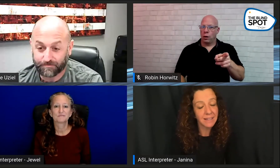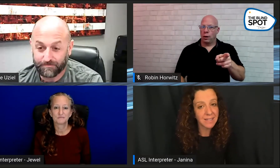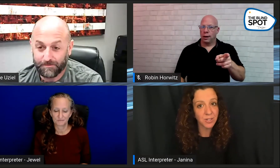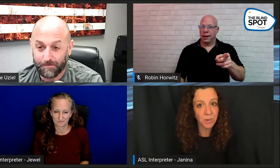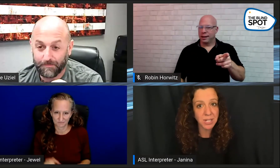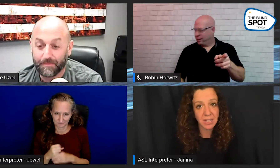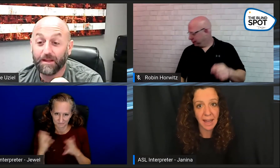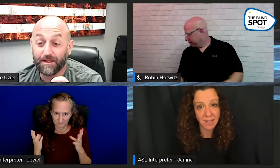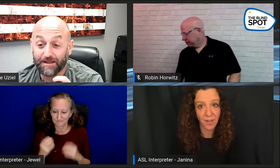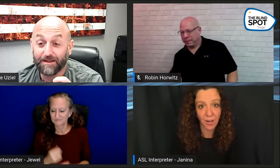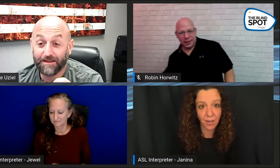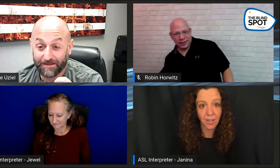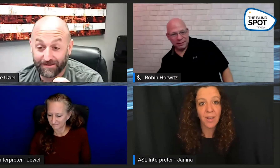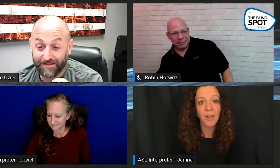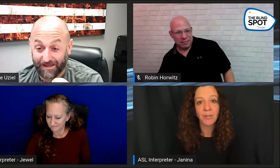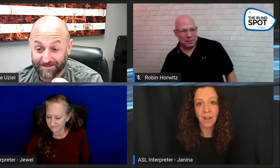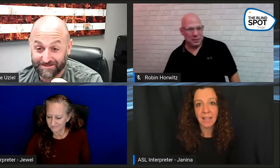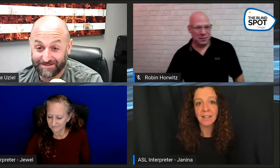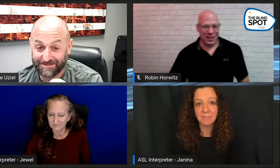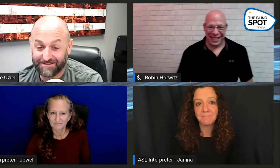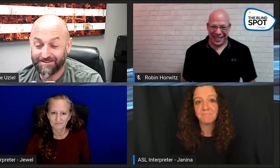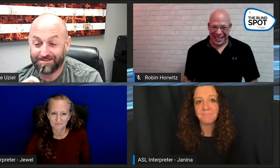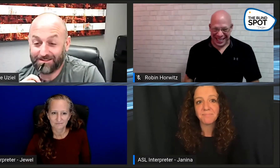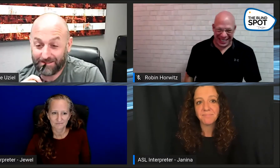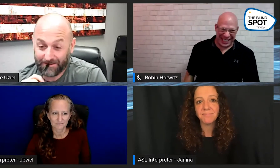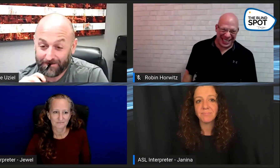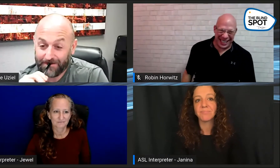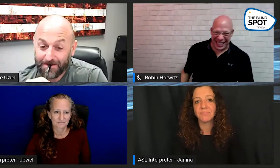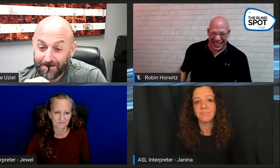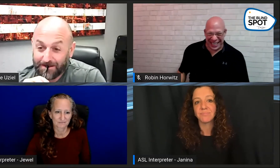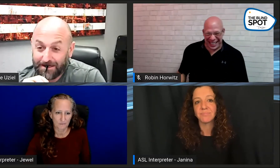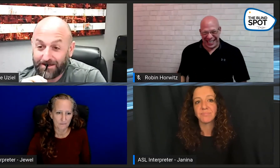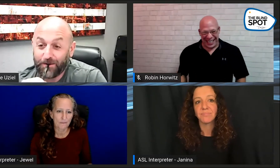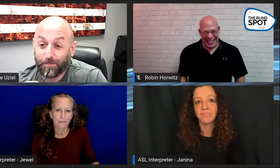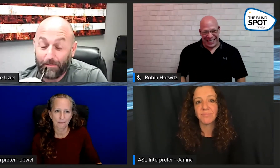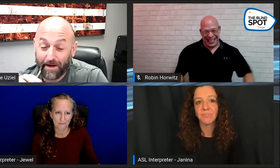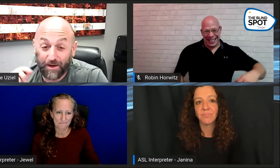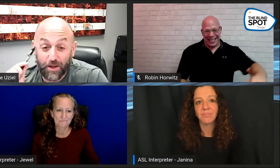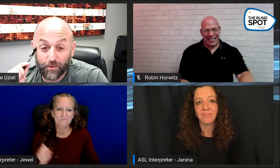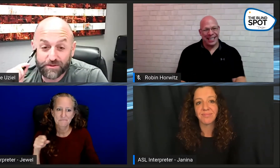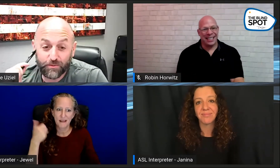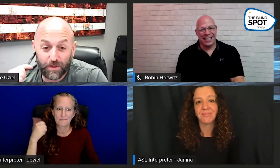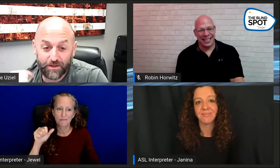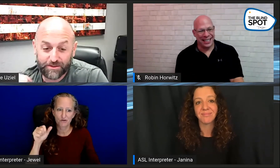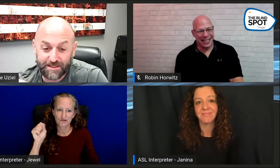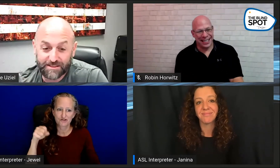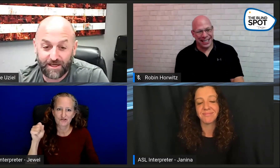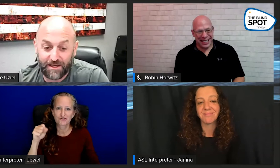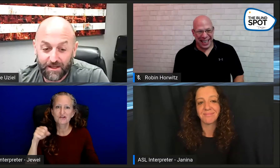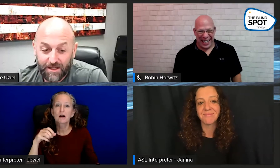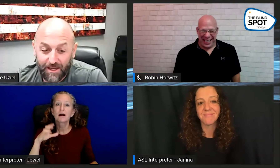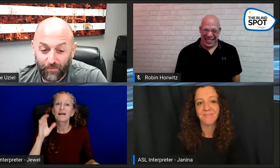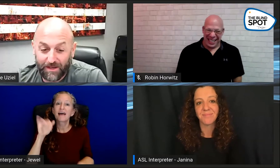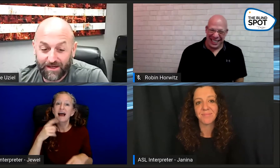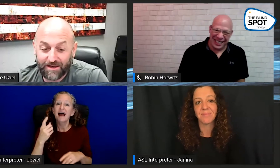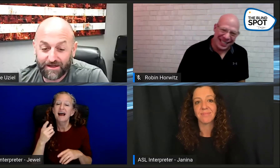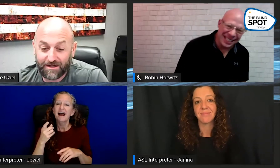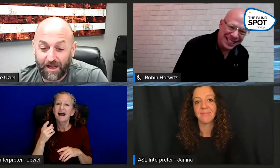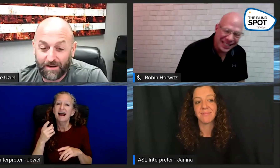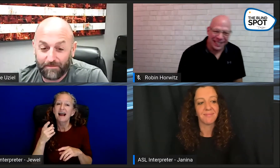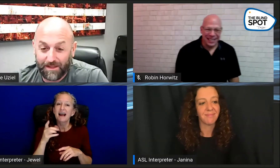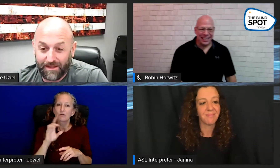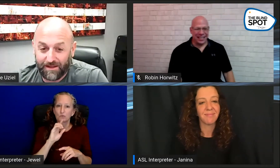big situation last fall, right? I do remember. And it was one of those things that it